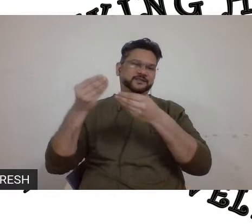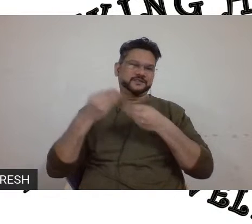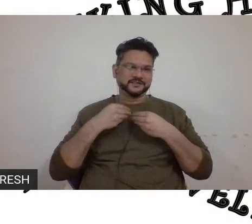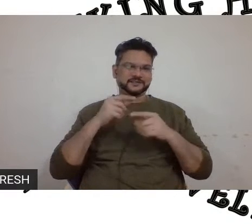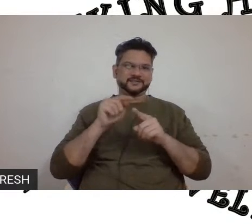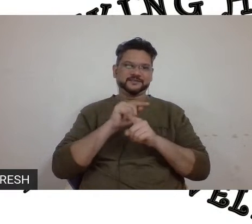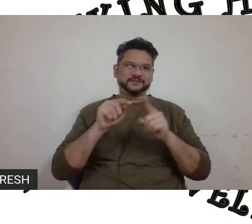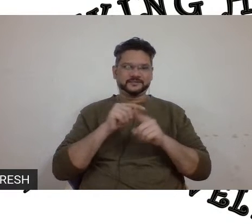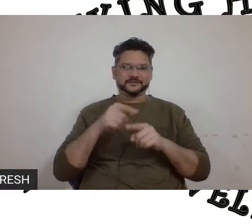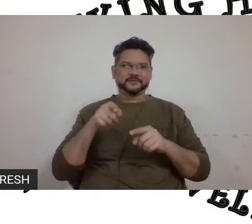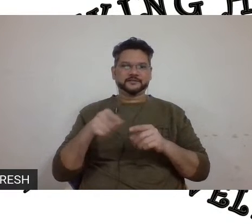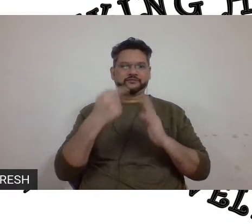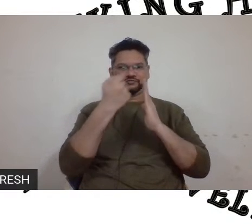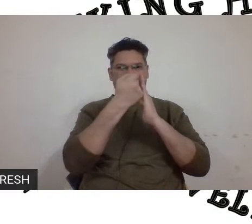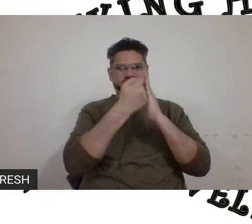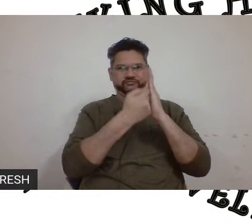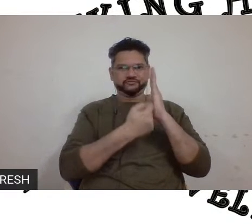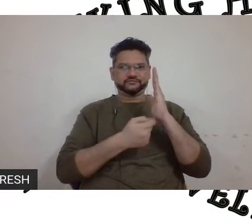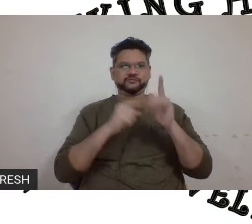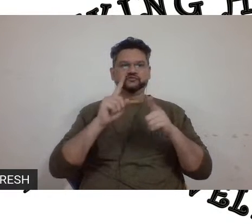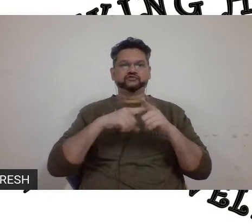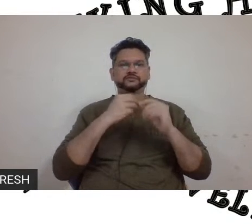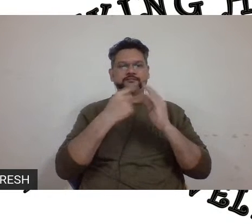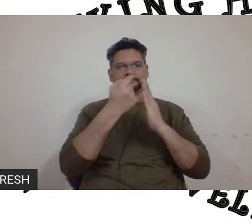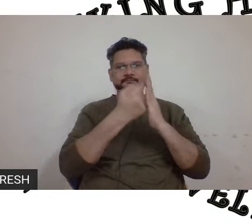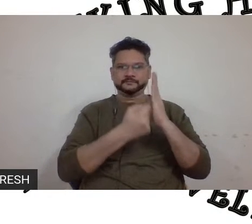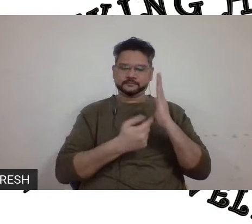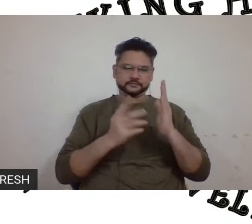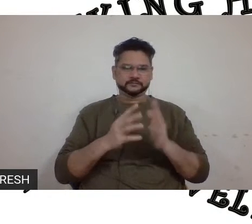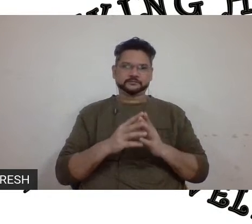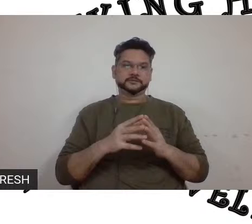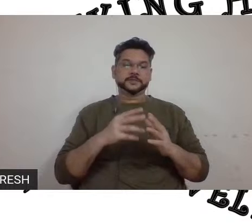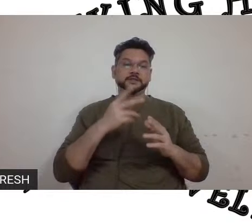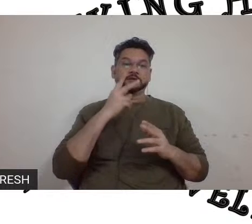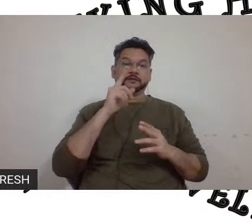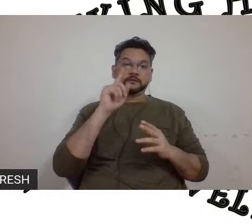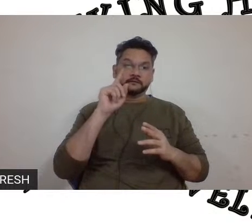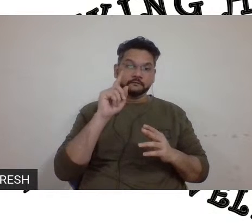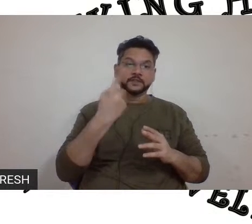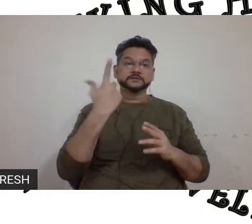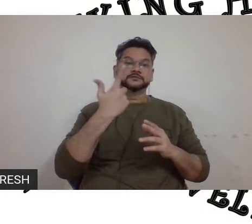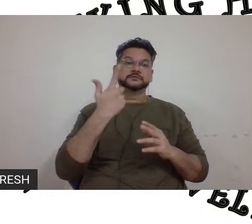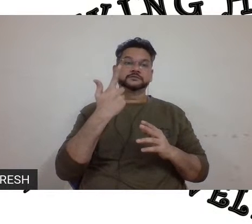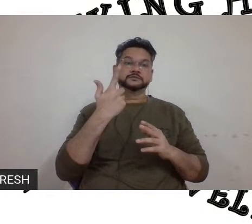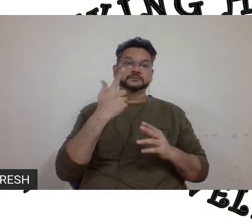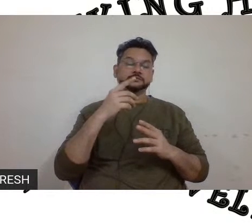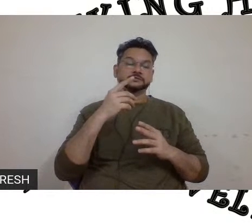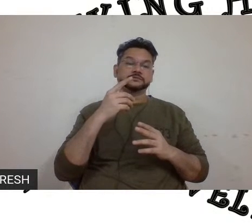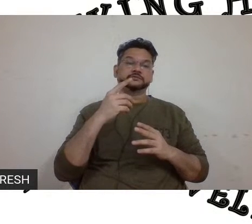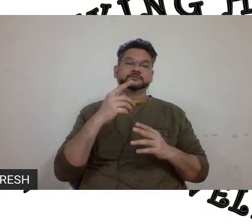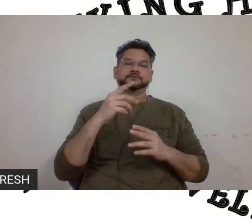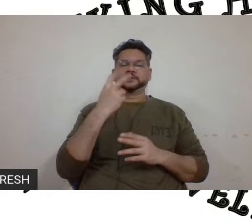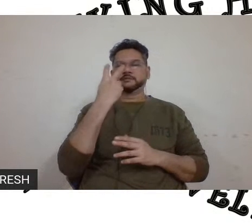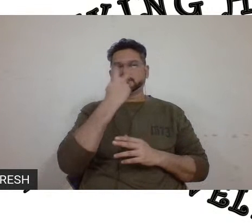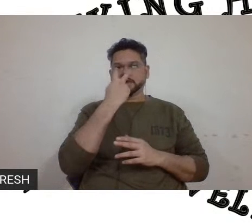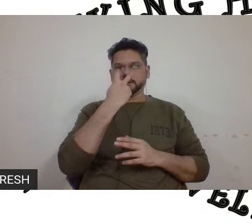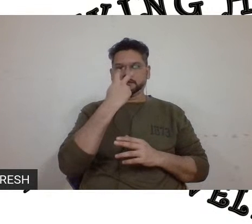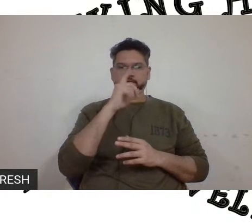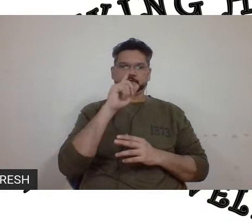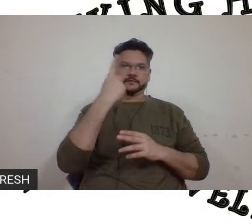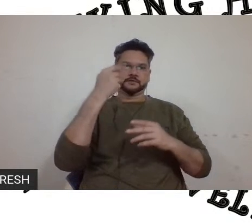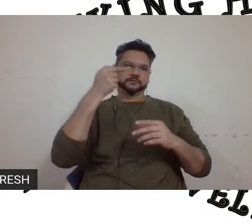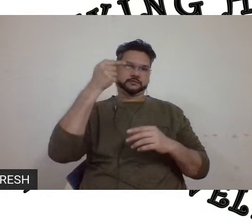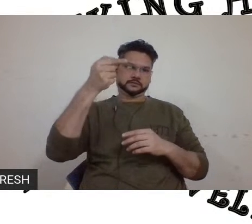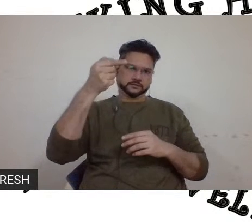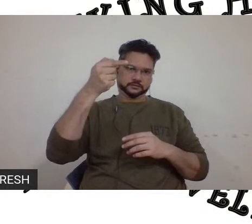roster, the first one goes for the person with visual impairment. The second one goes for the person